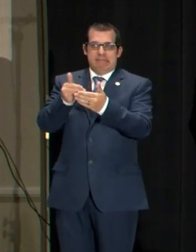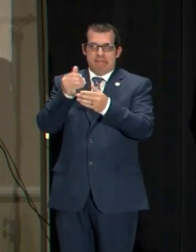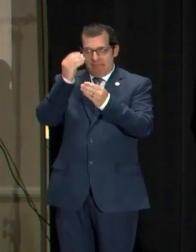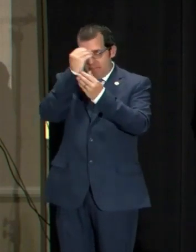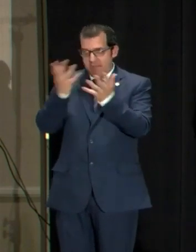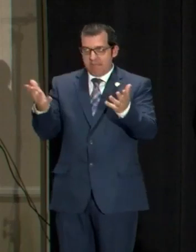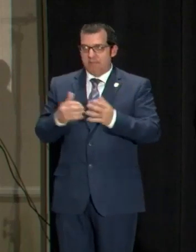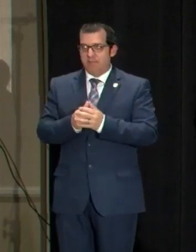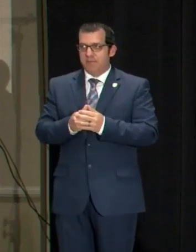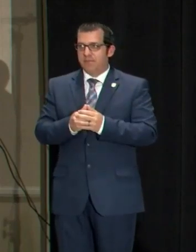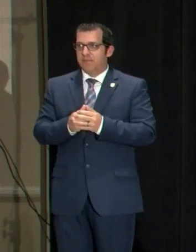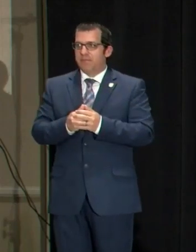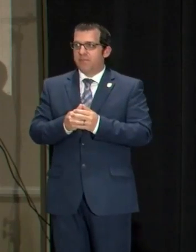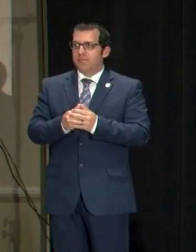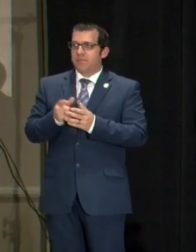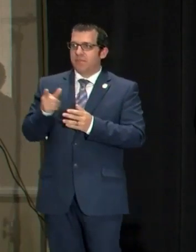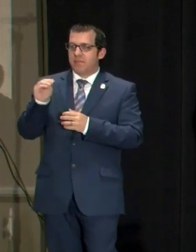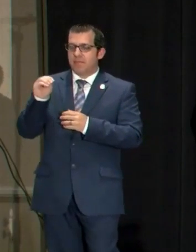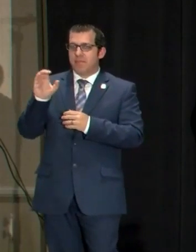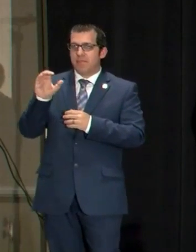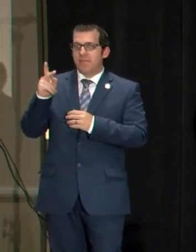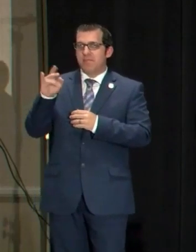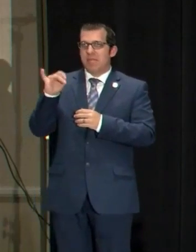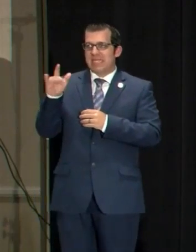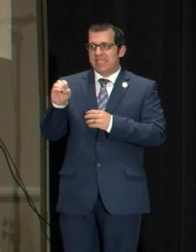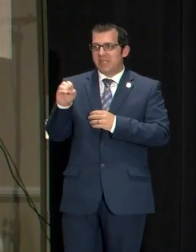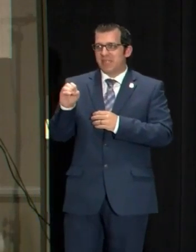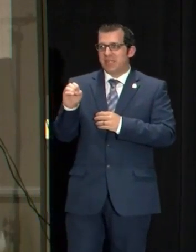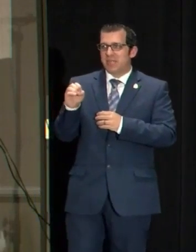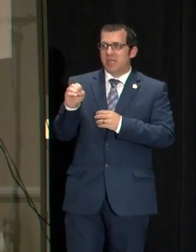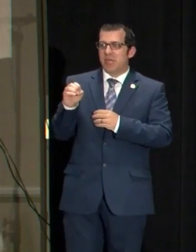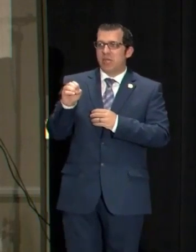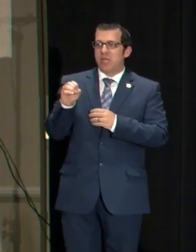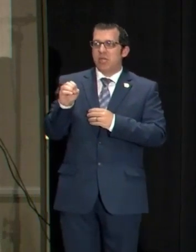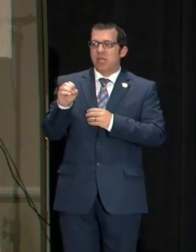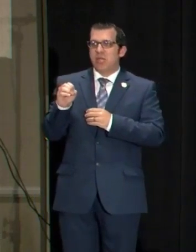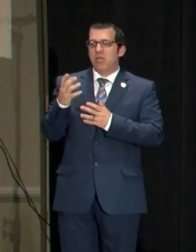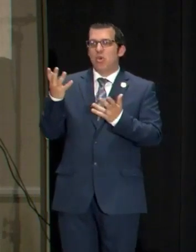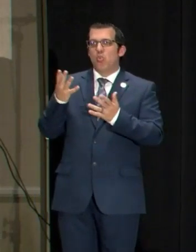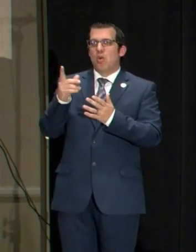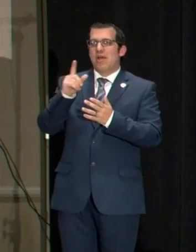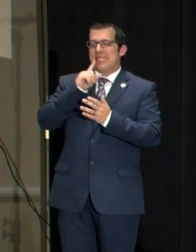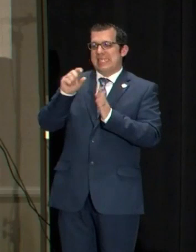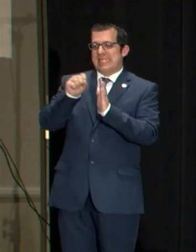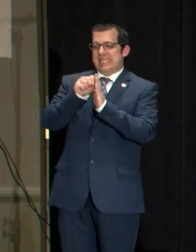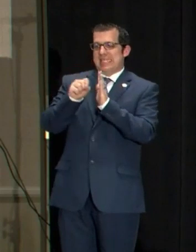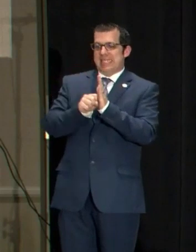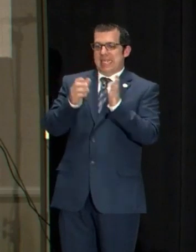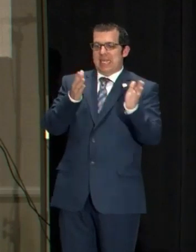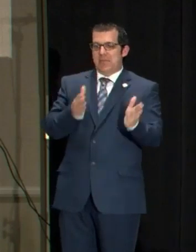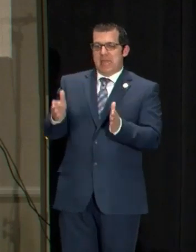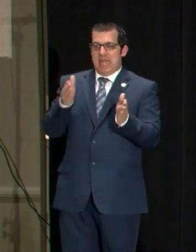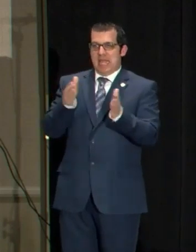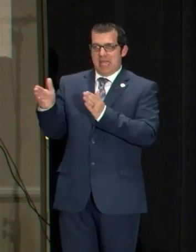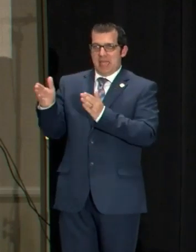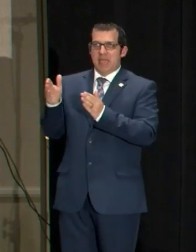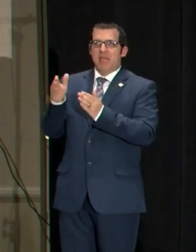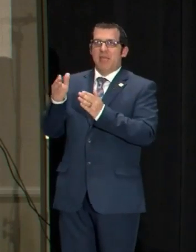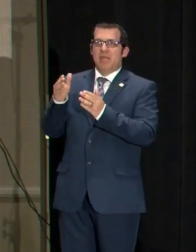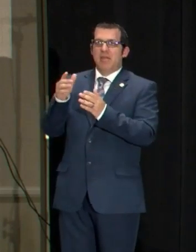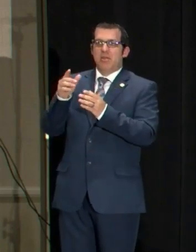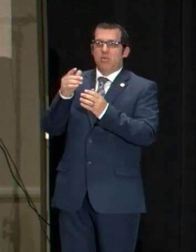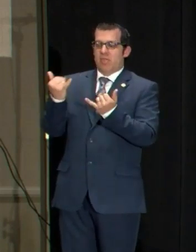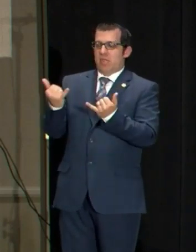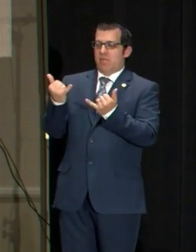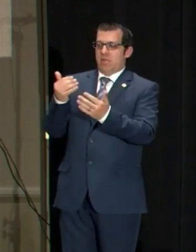Yes, sir. Mackenzie Kell, KLEK Radio. Governor, what is the state's plan concerning the upcoming election, and